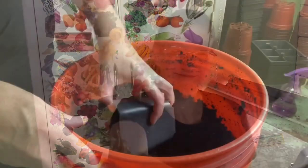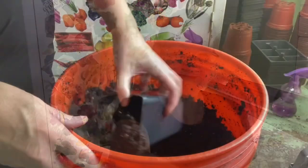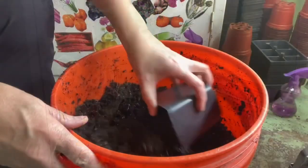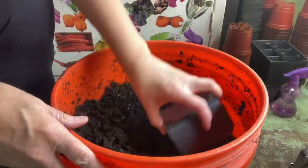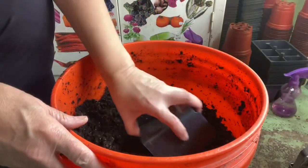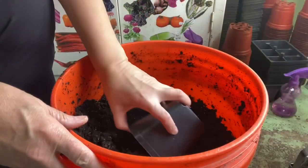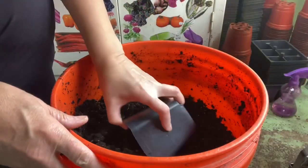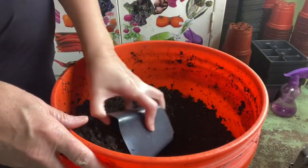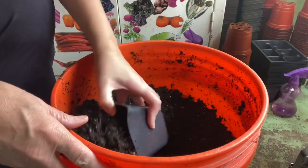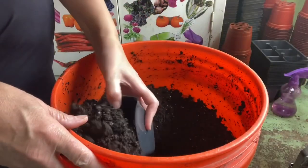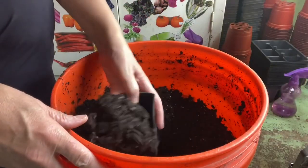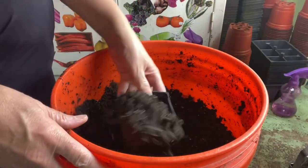it.